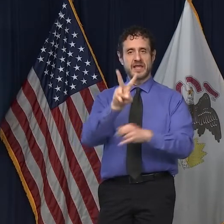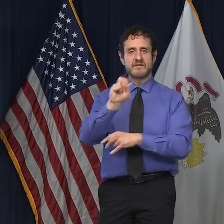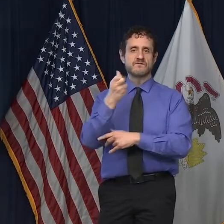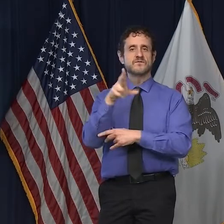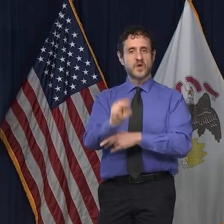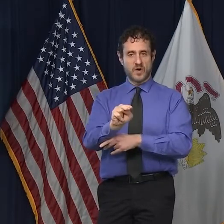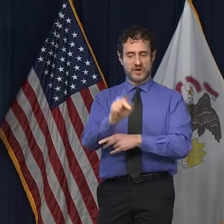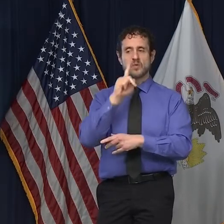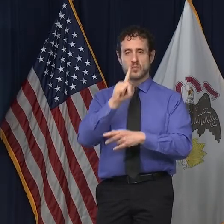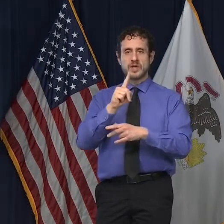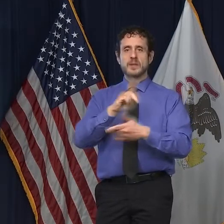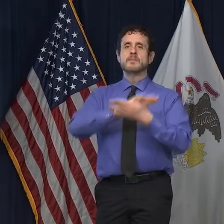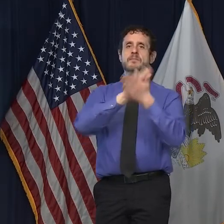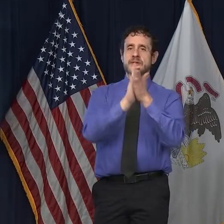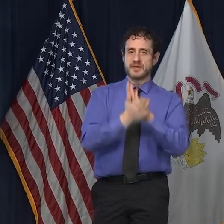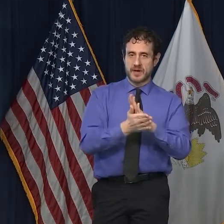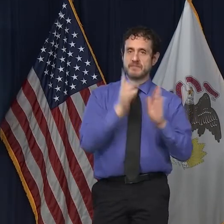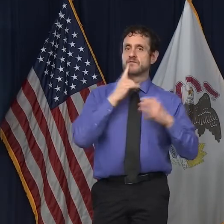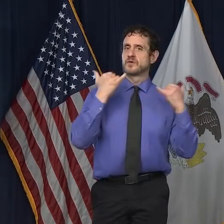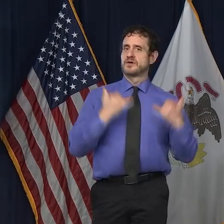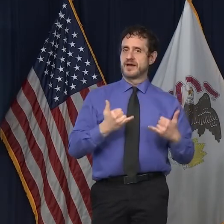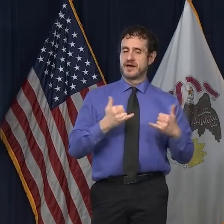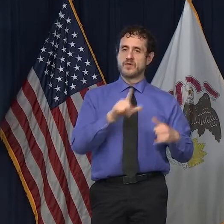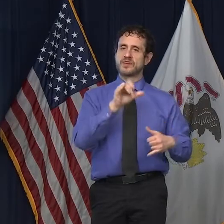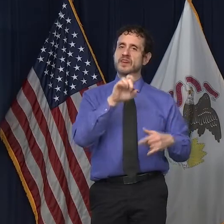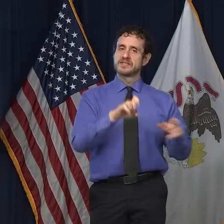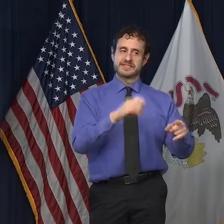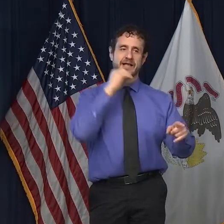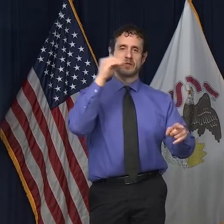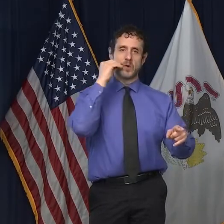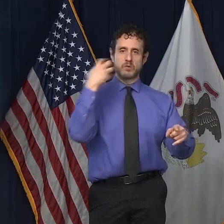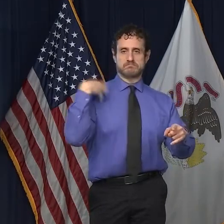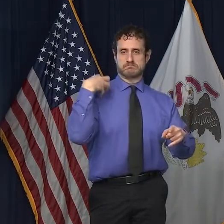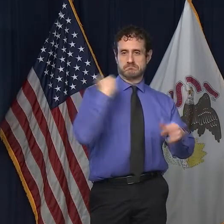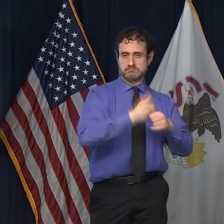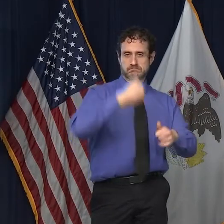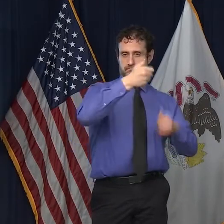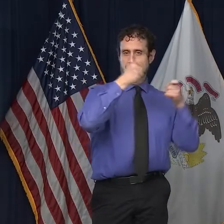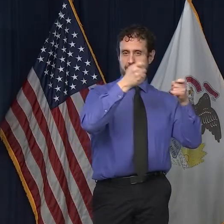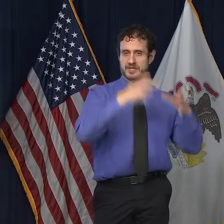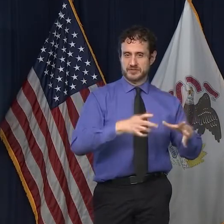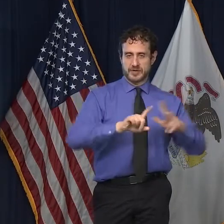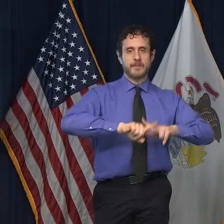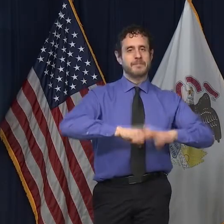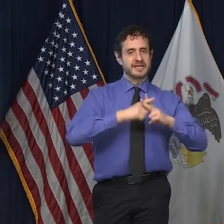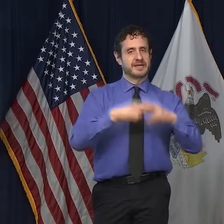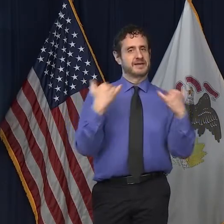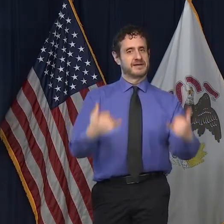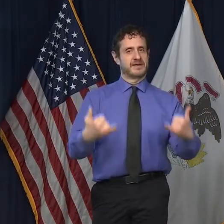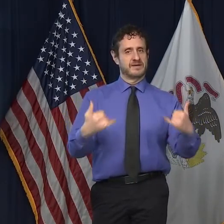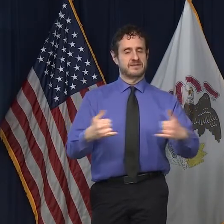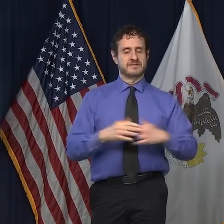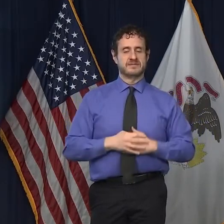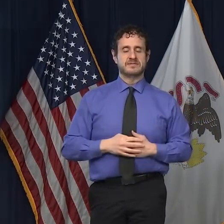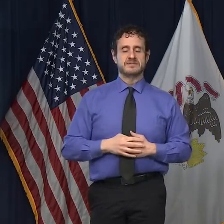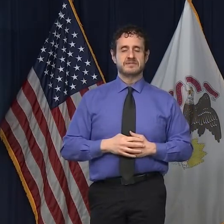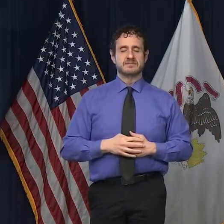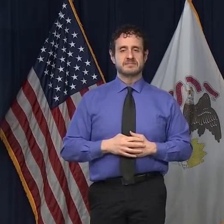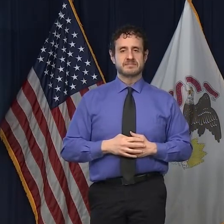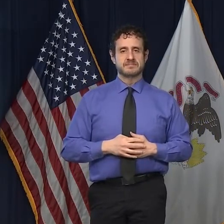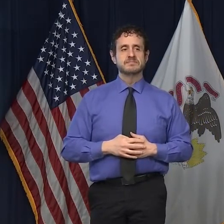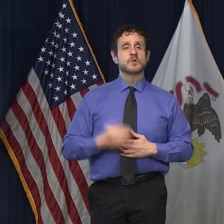taking over as the interim LaSalle Home Administrator, effective immediately. The